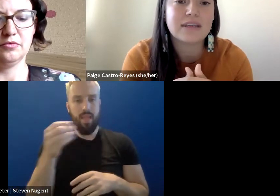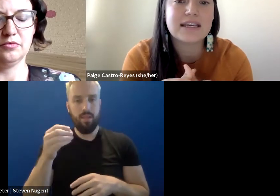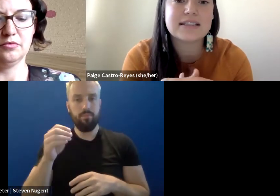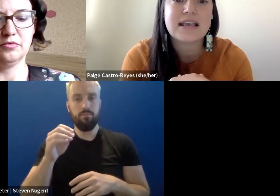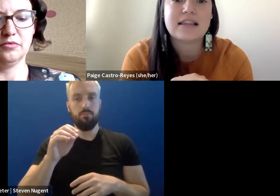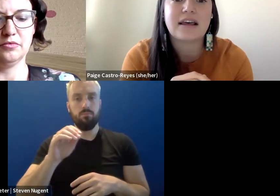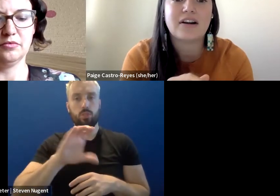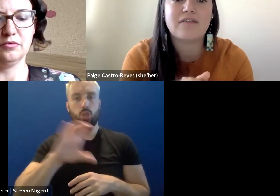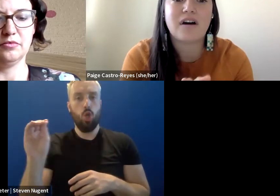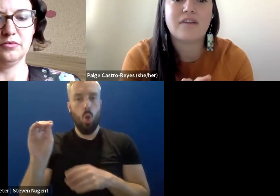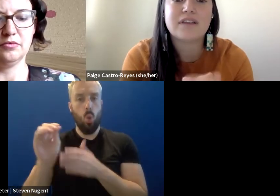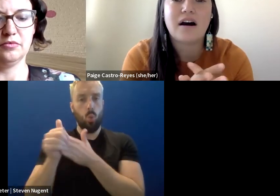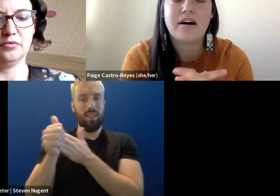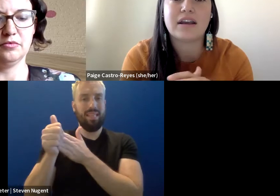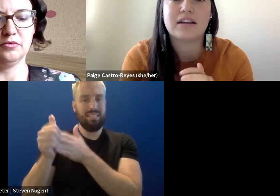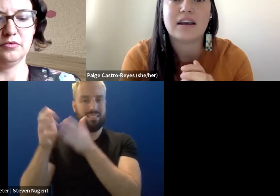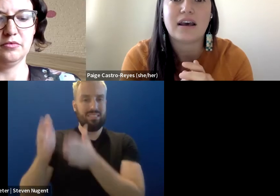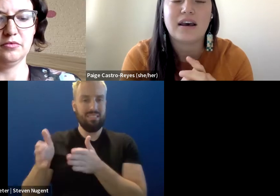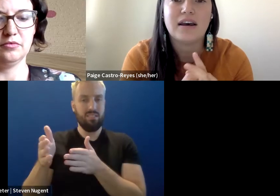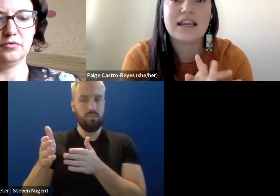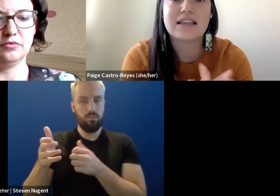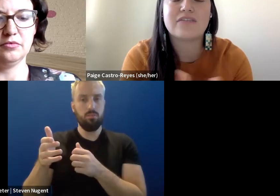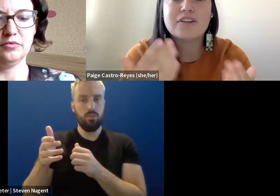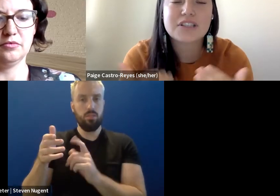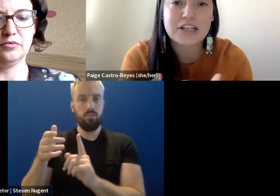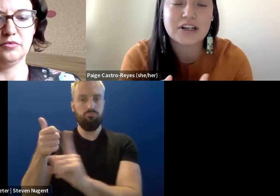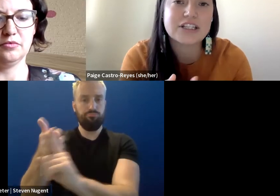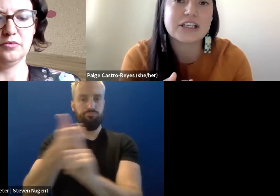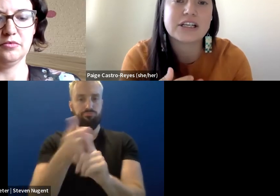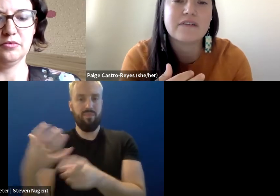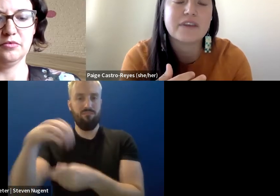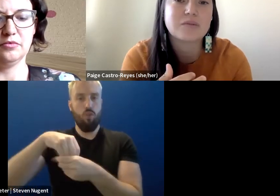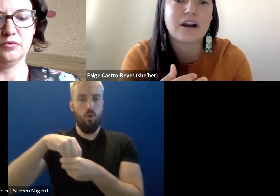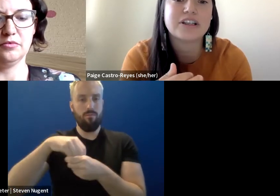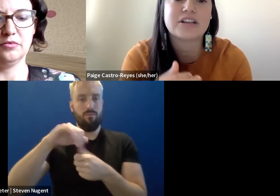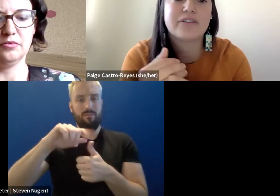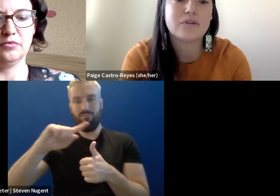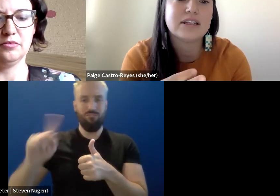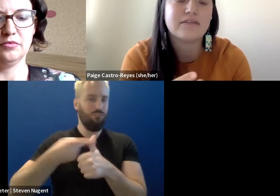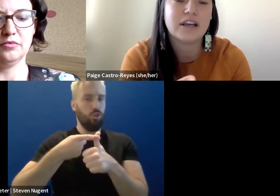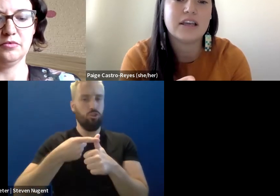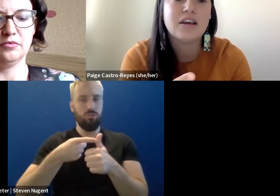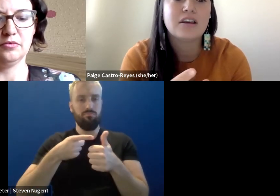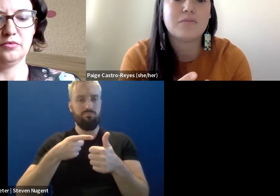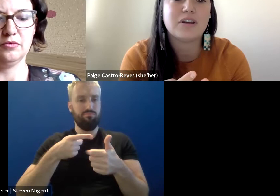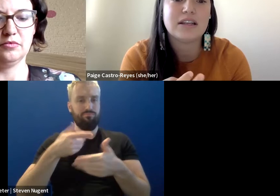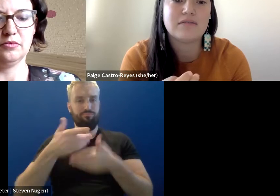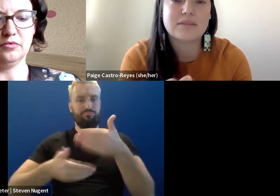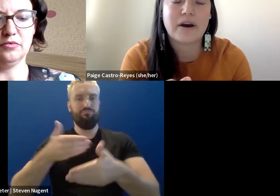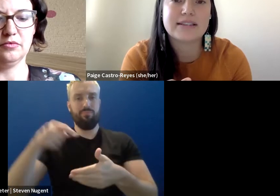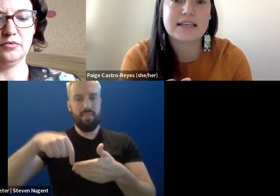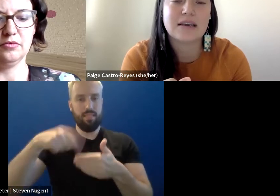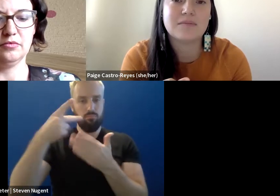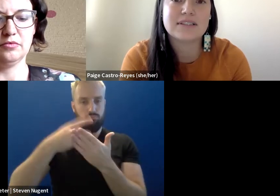community co-leads that are involved on in the first iteration of this project on 3 different